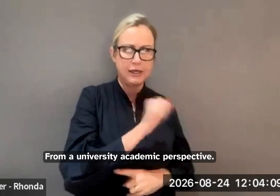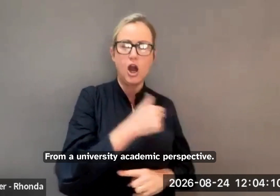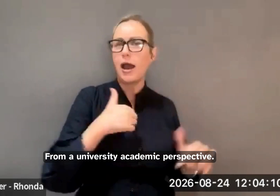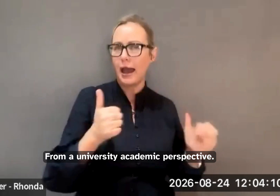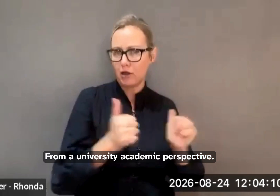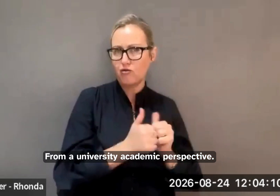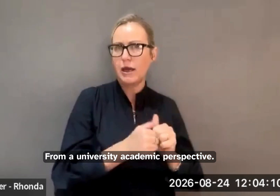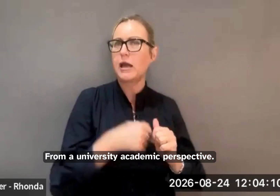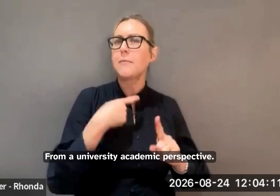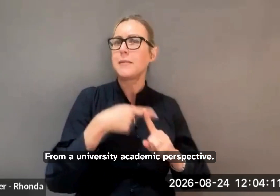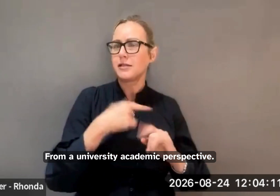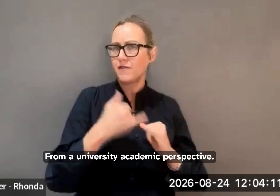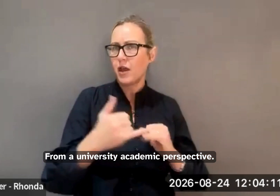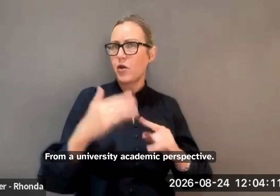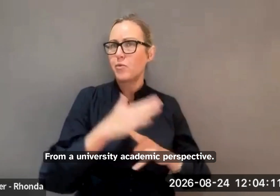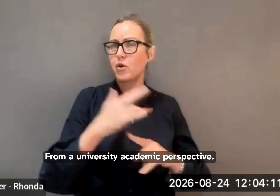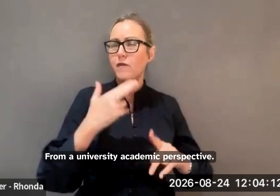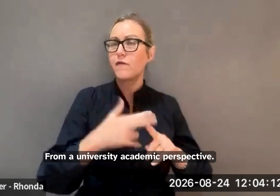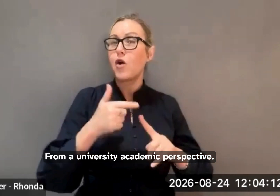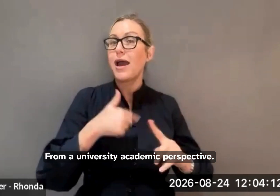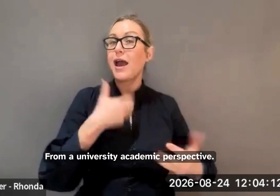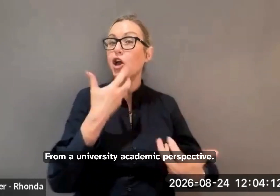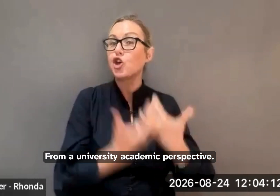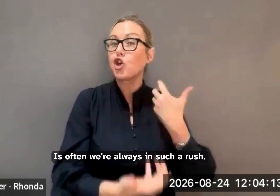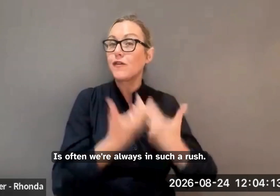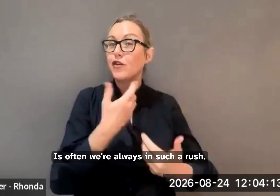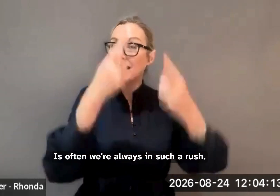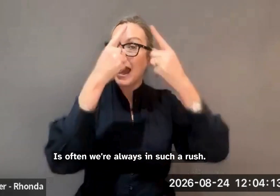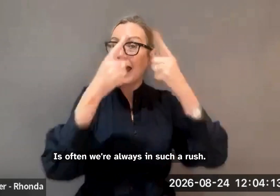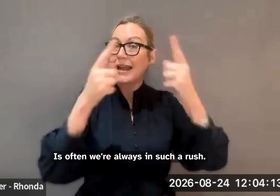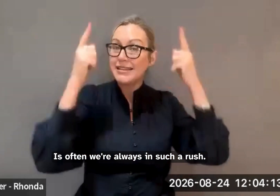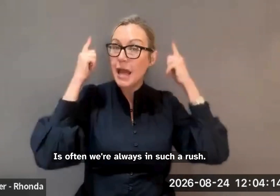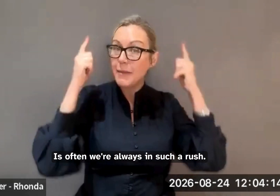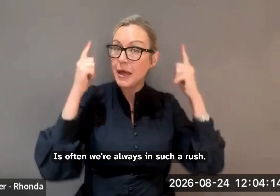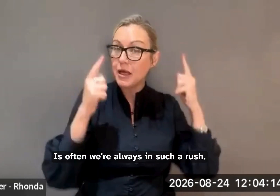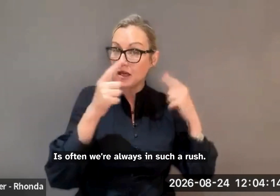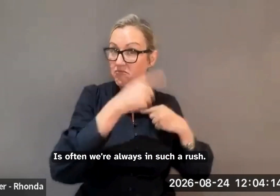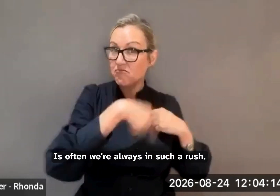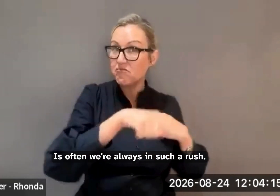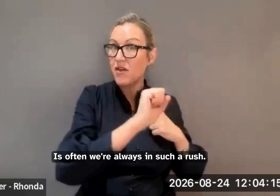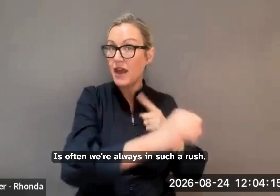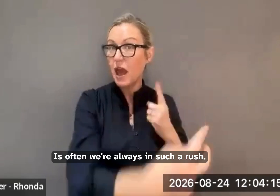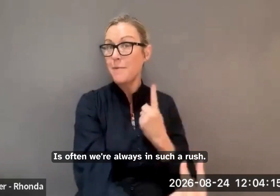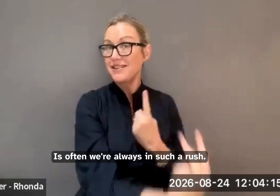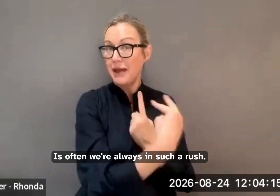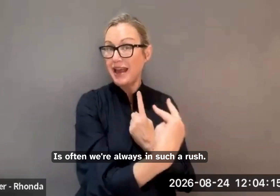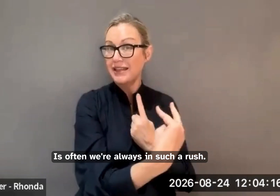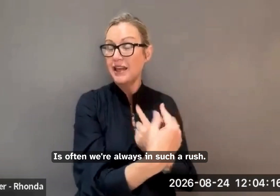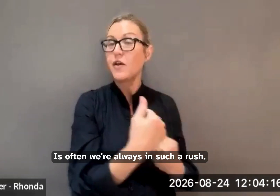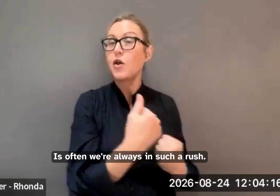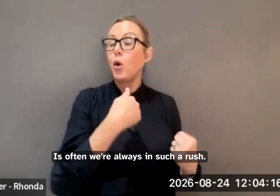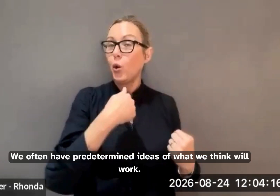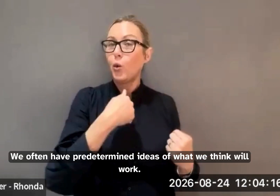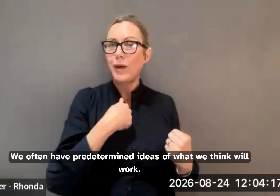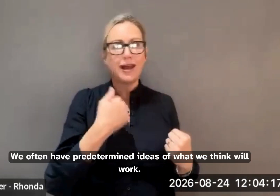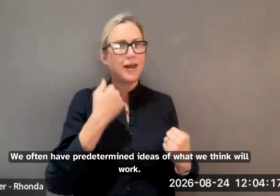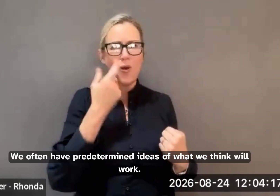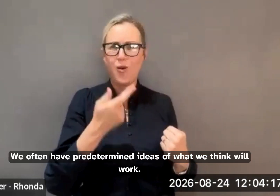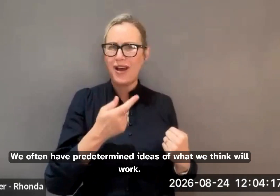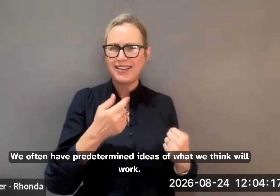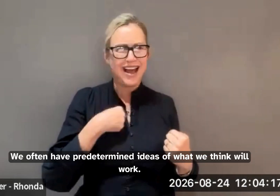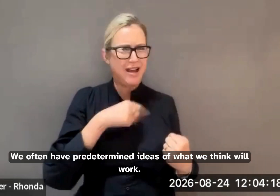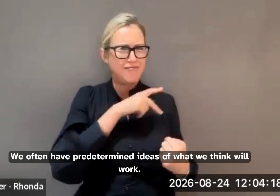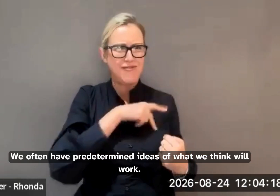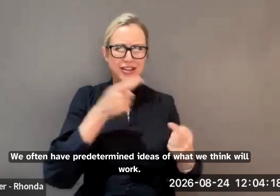thing from a university academic perspective is often we're always in such a rush. We